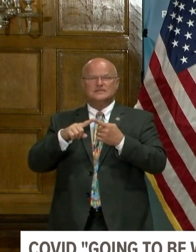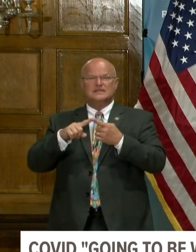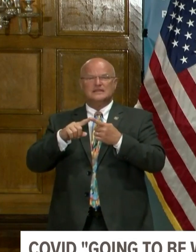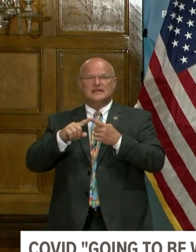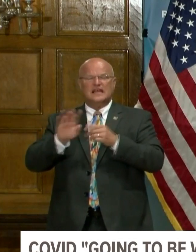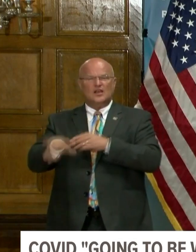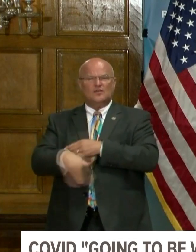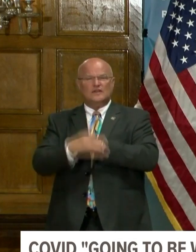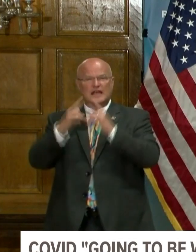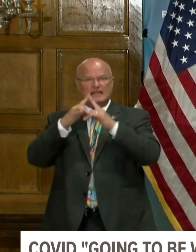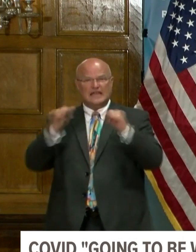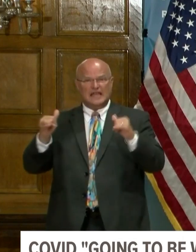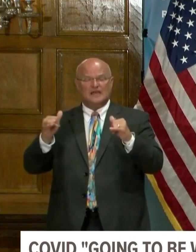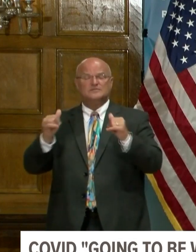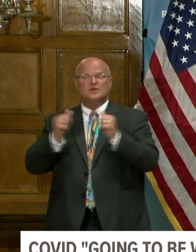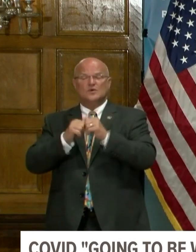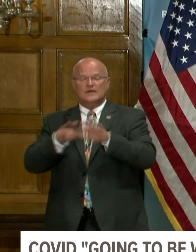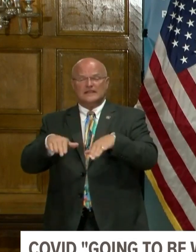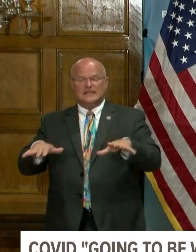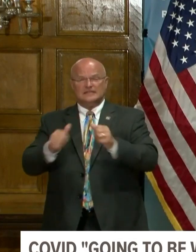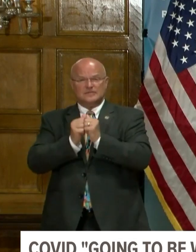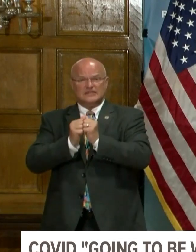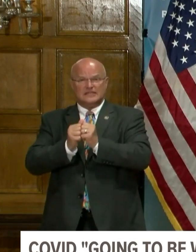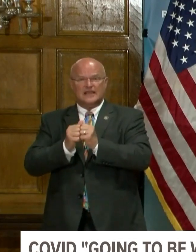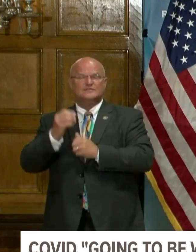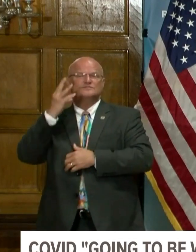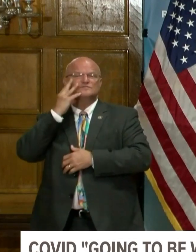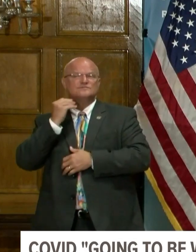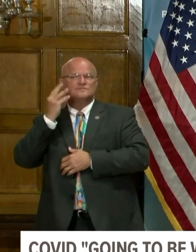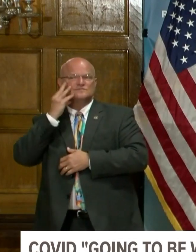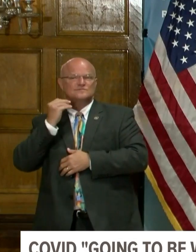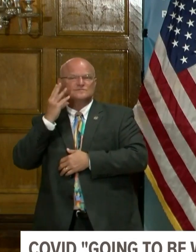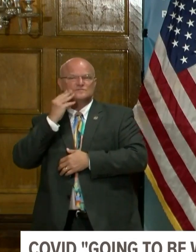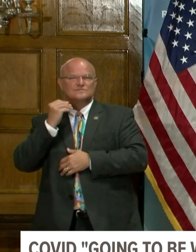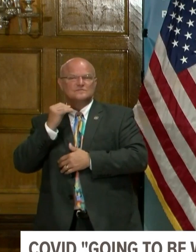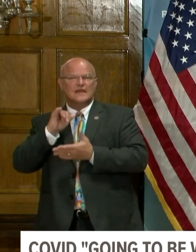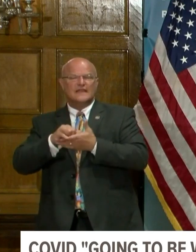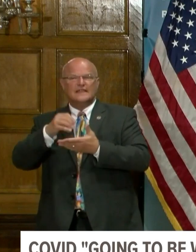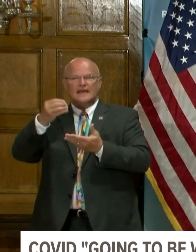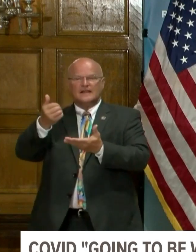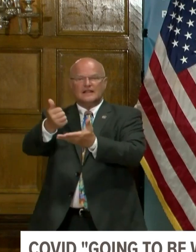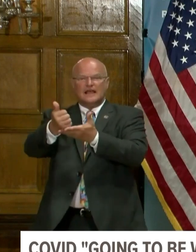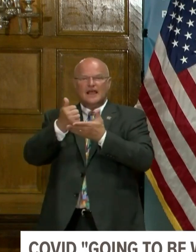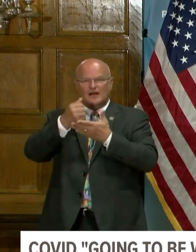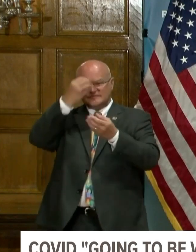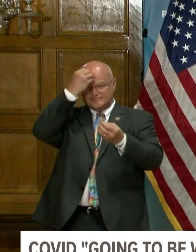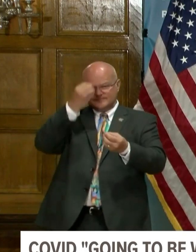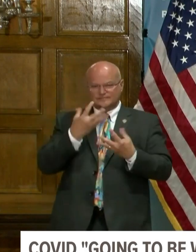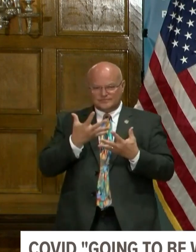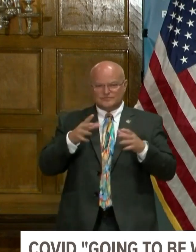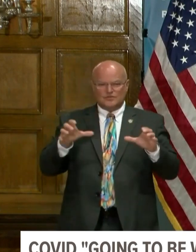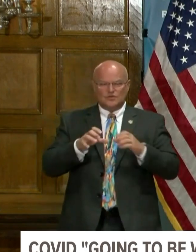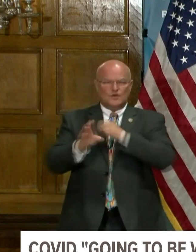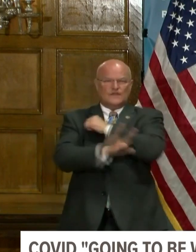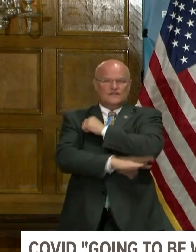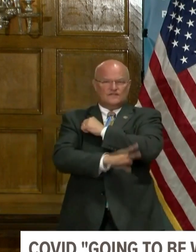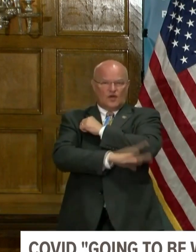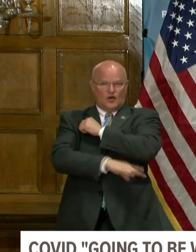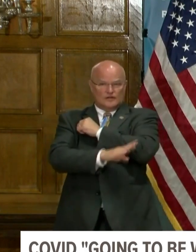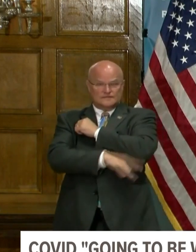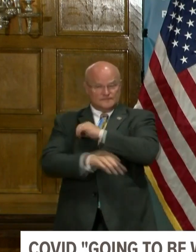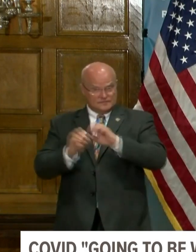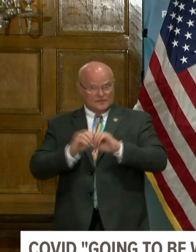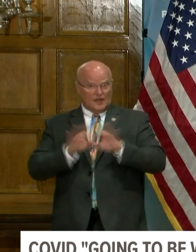in different activities. And I think that will help teach us as to how, what we can do next year.